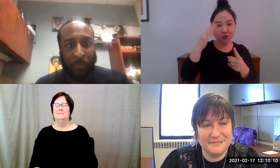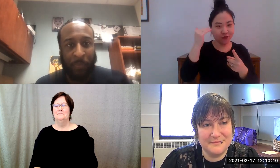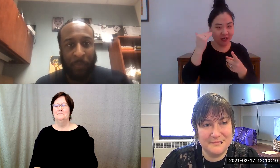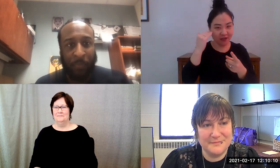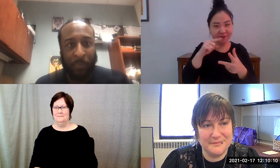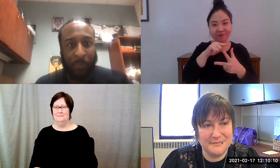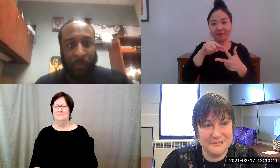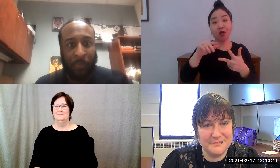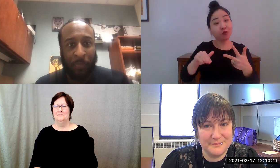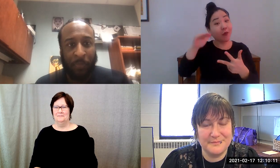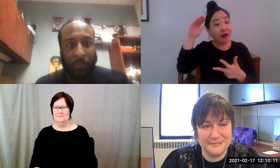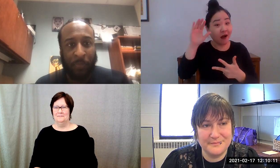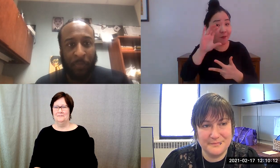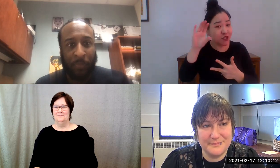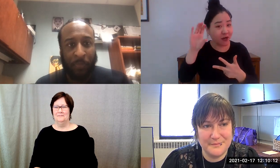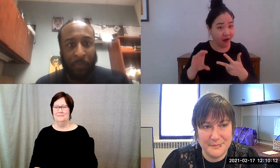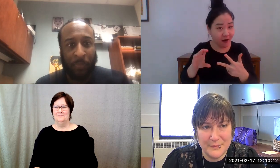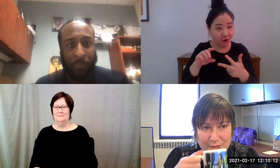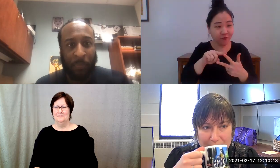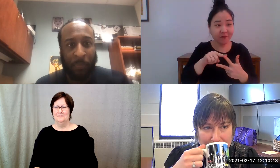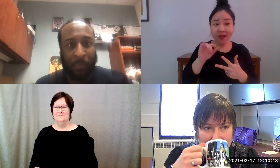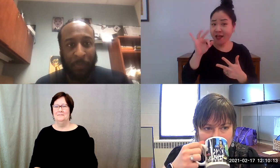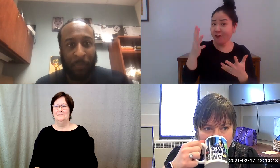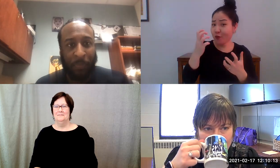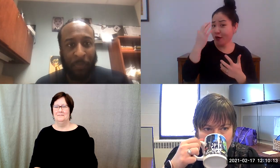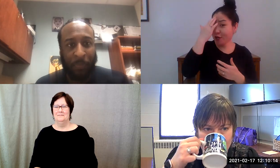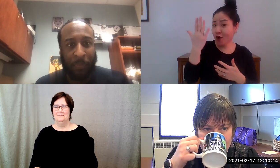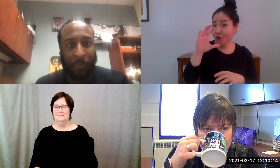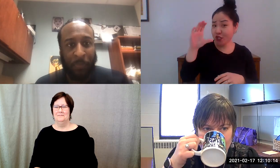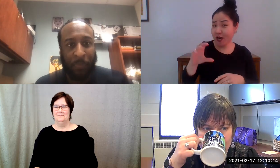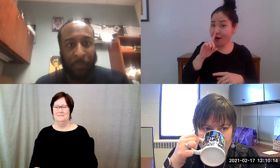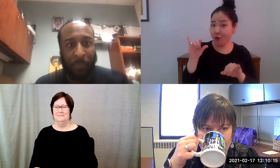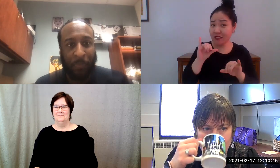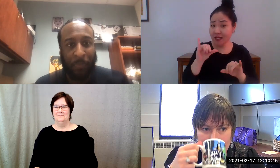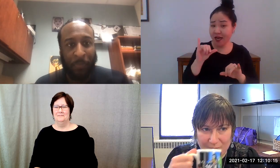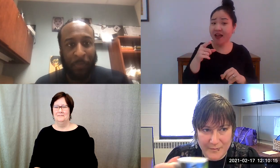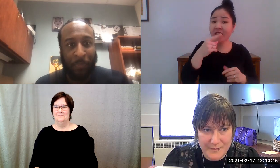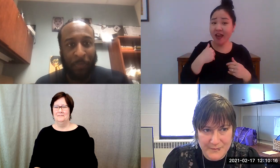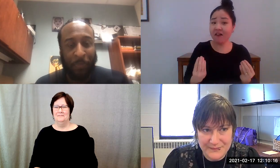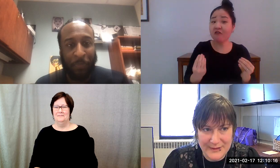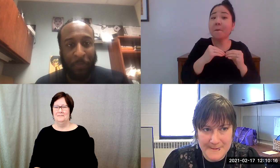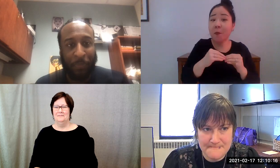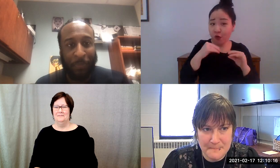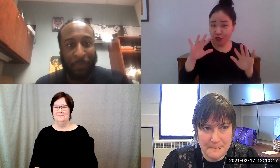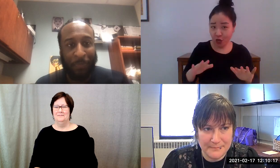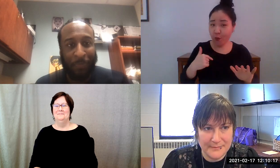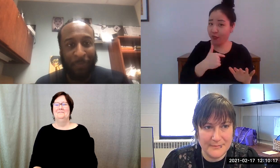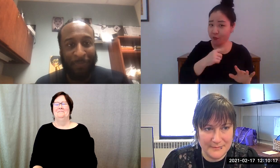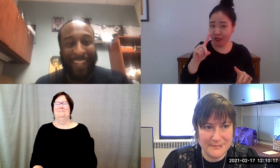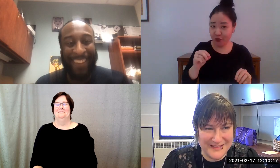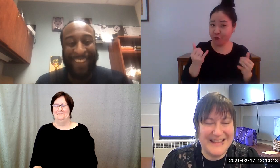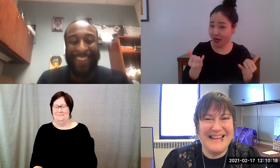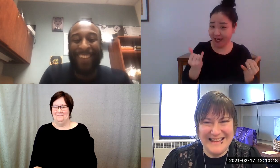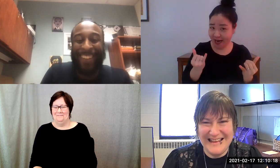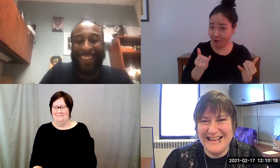heritage to Korea. Growing up, Chicago, if you want to know what Chicago is like, they have more snow